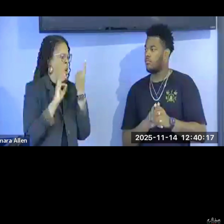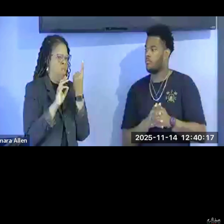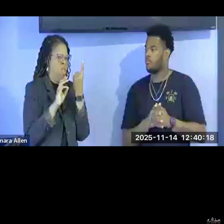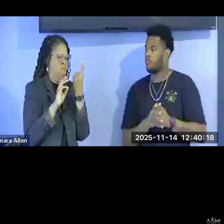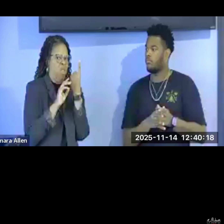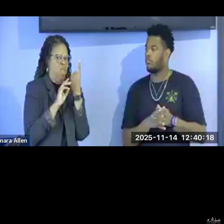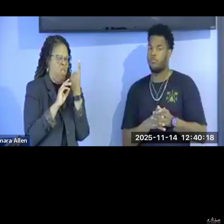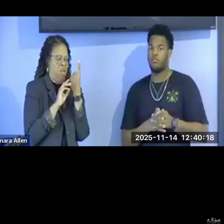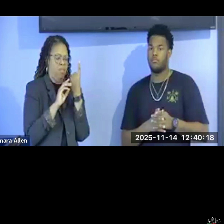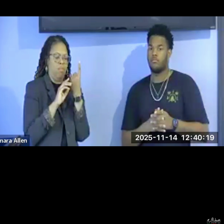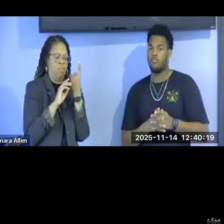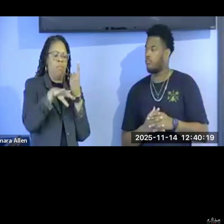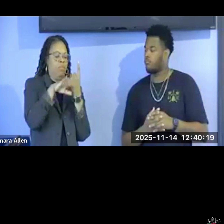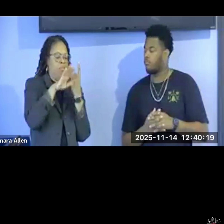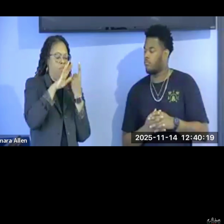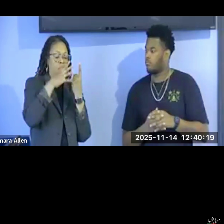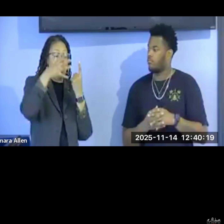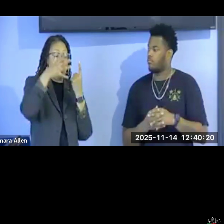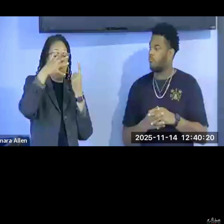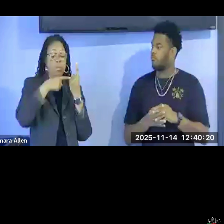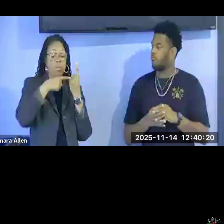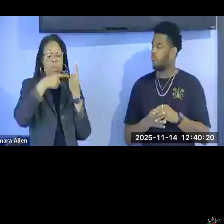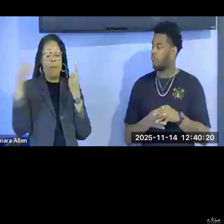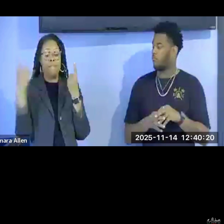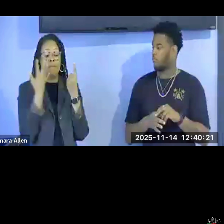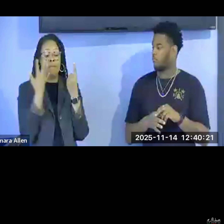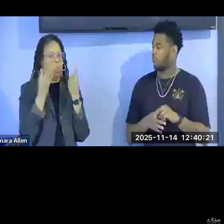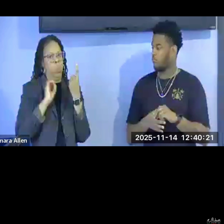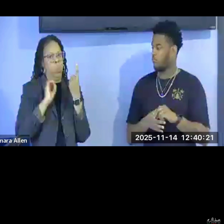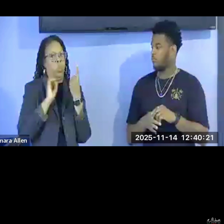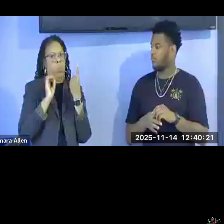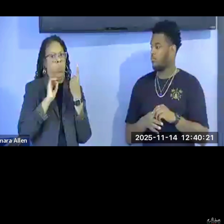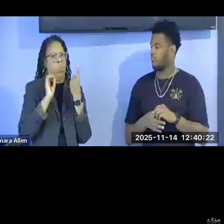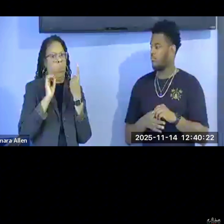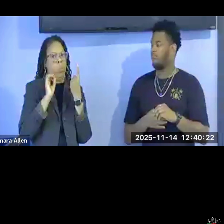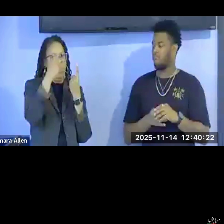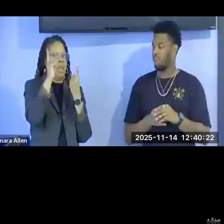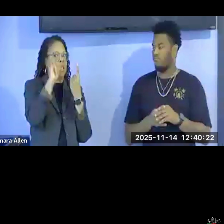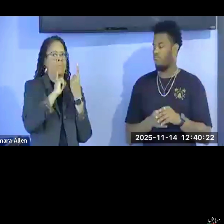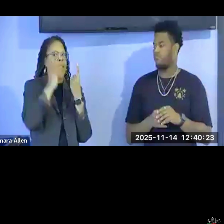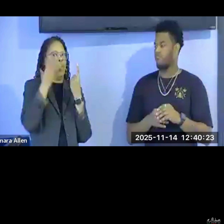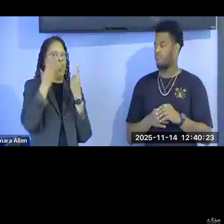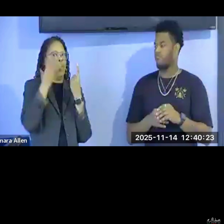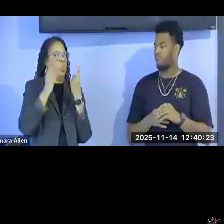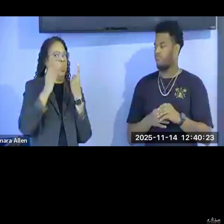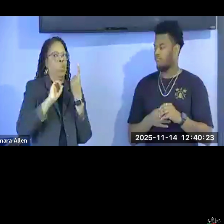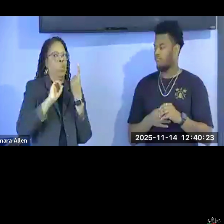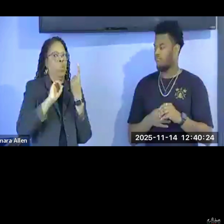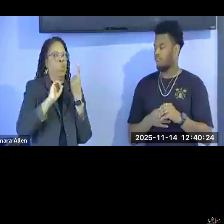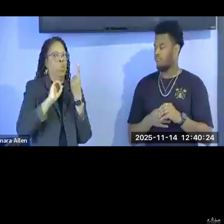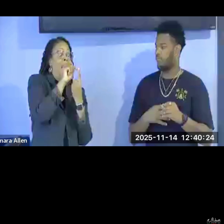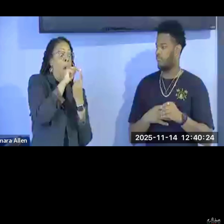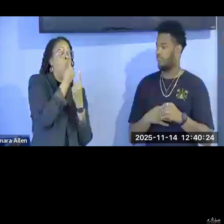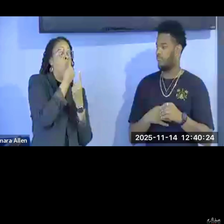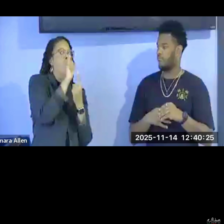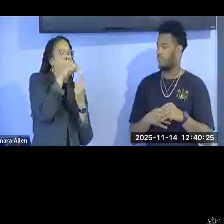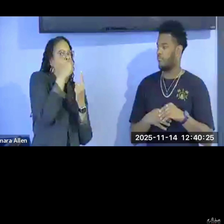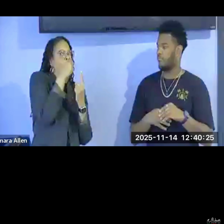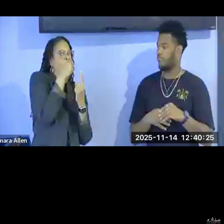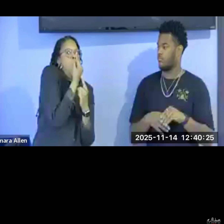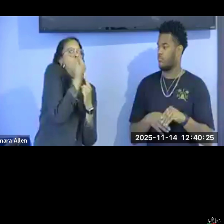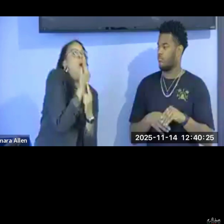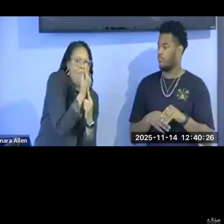was only 1 that had a Black deaf educator or a Black educator. The remaining 5 did not.